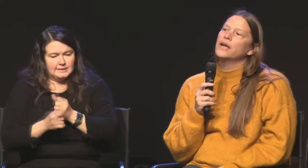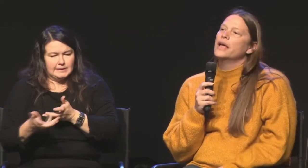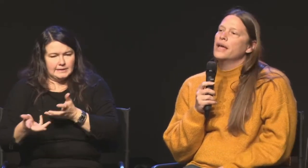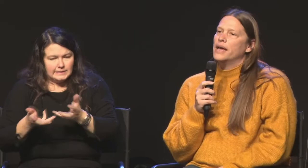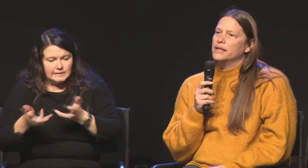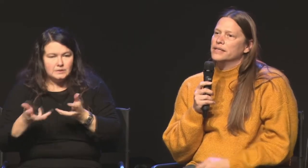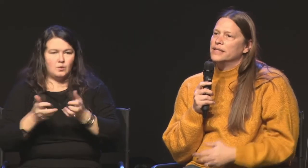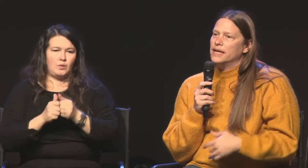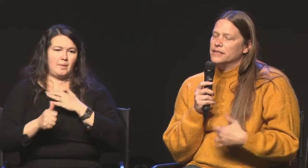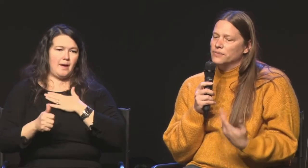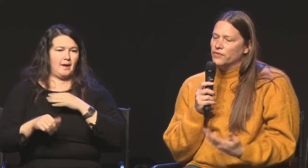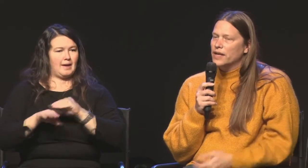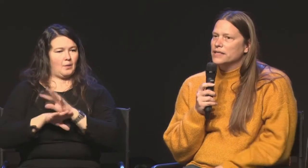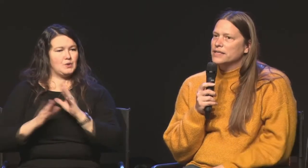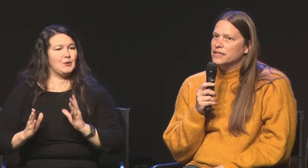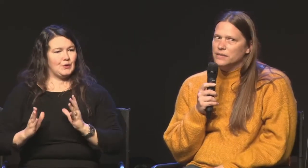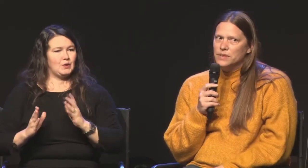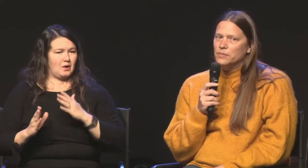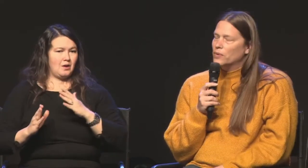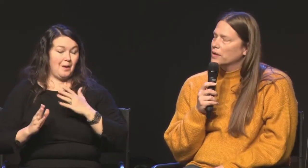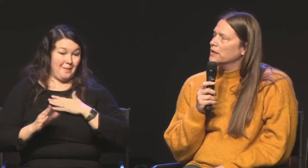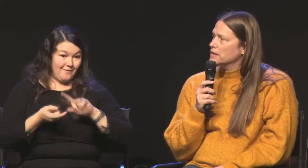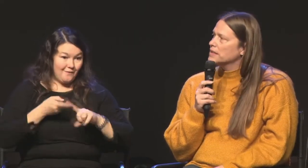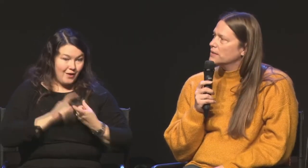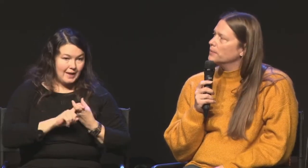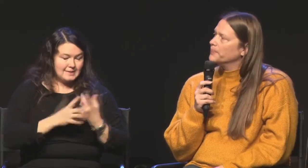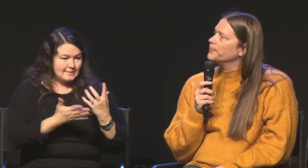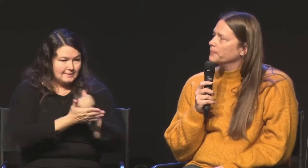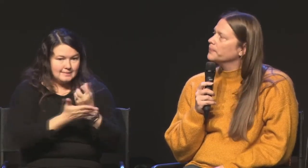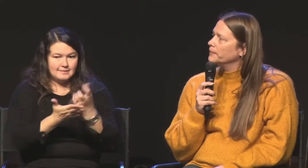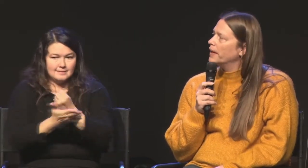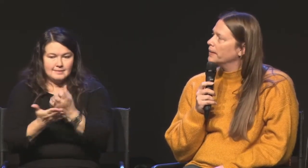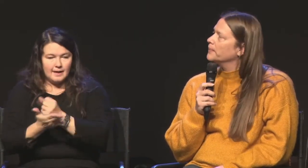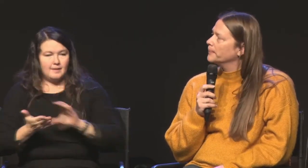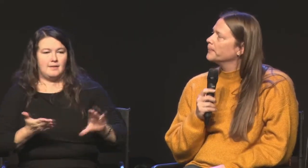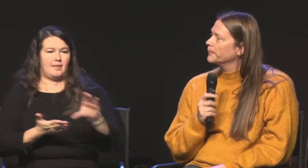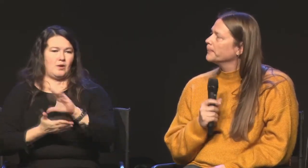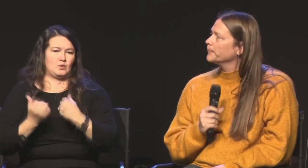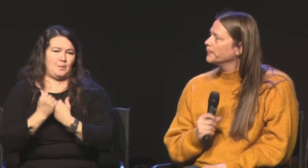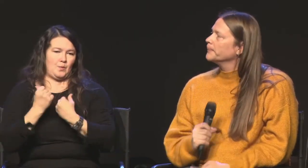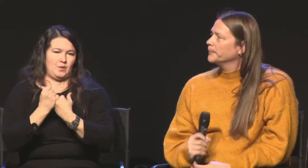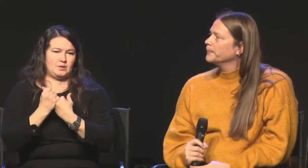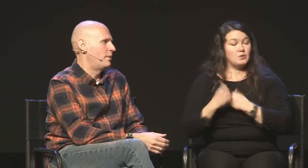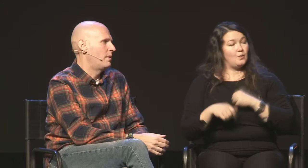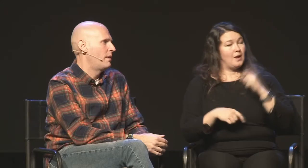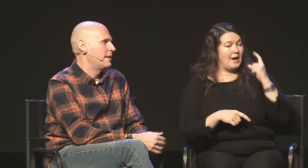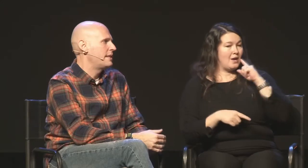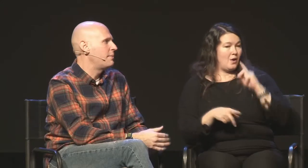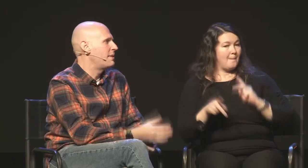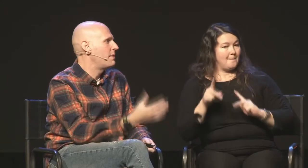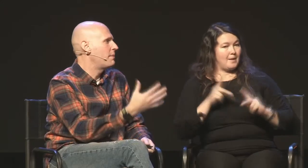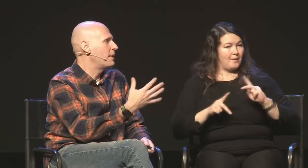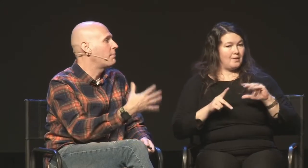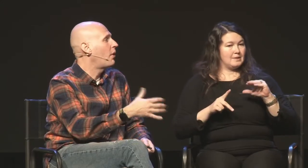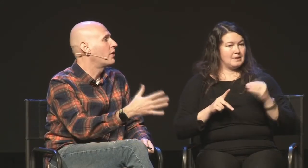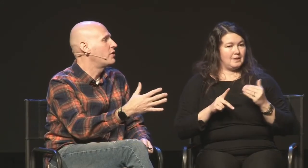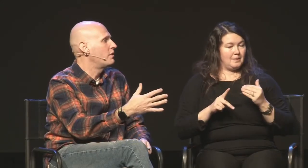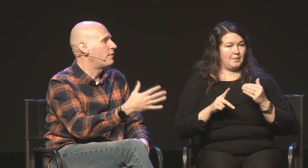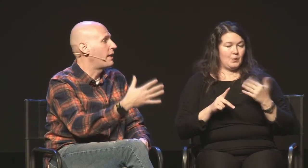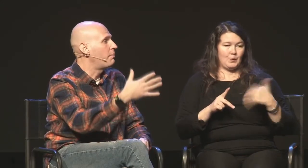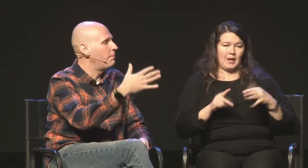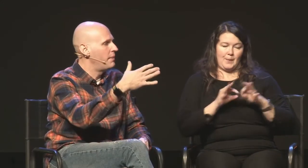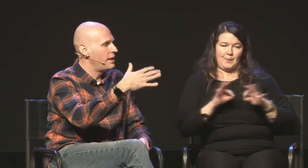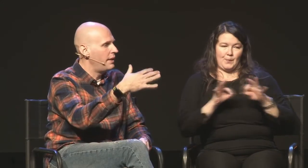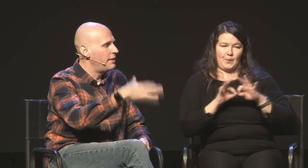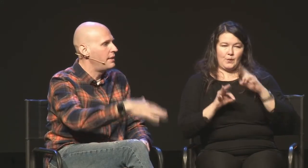counselor and some friends and some support, and so yeah. So I hear people seem to be a big part too